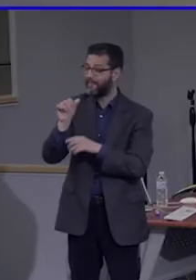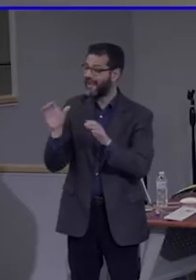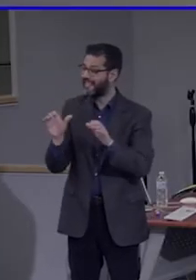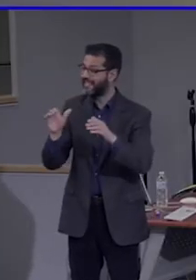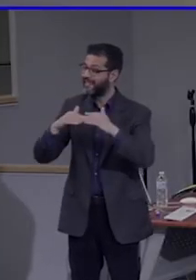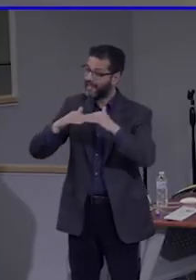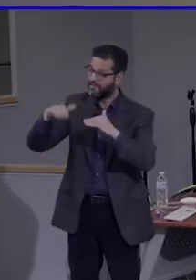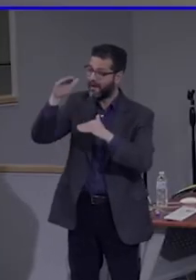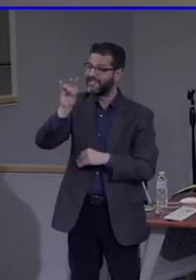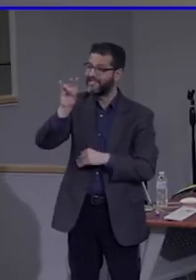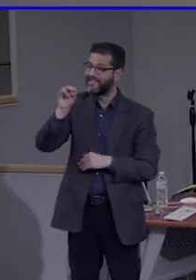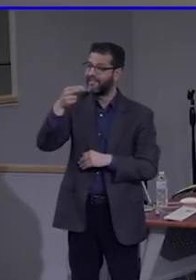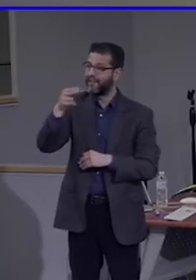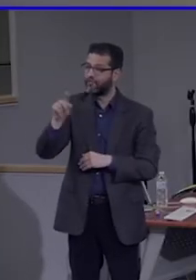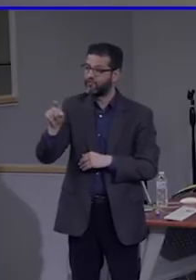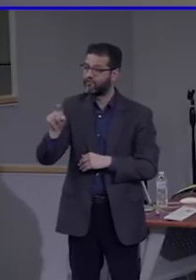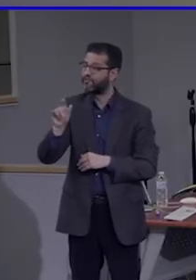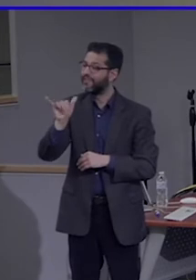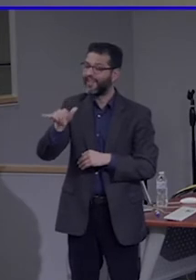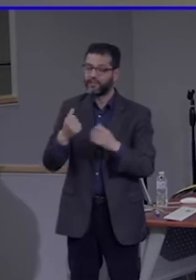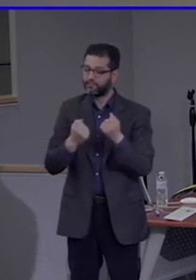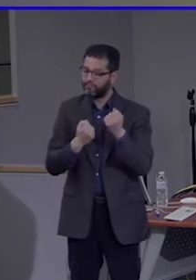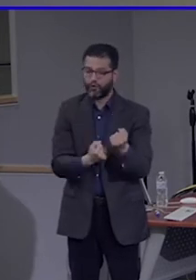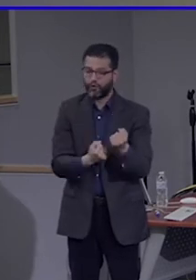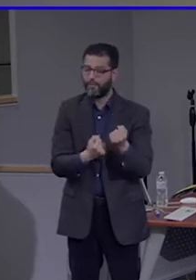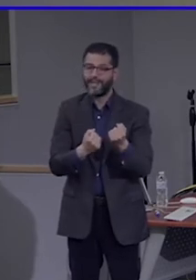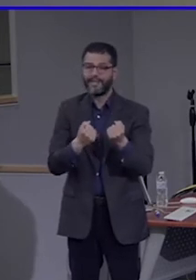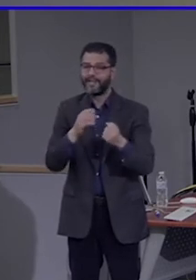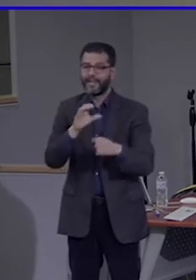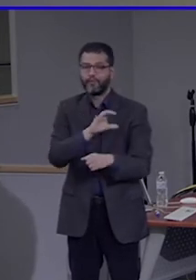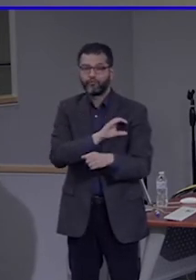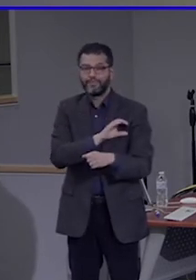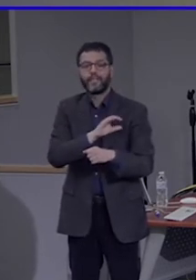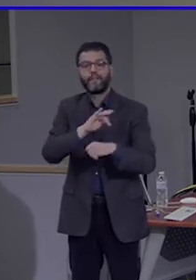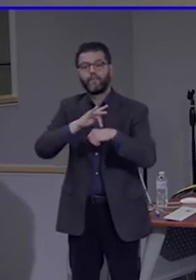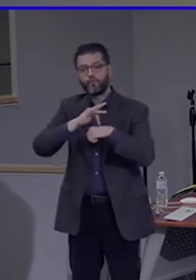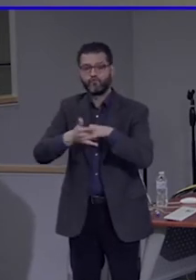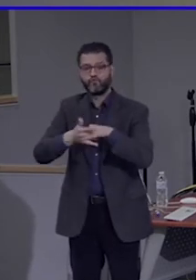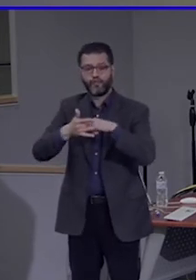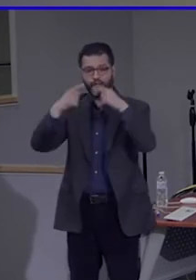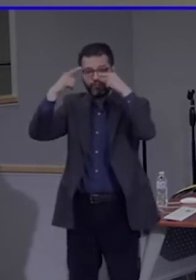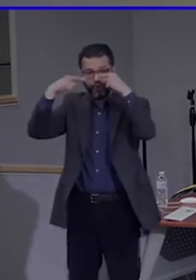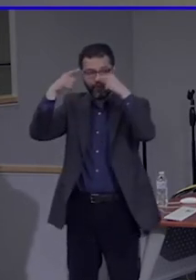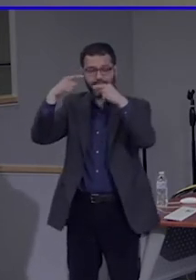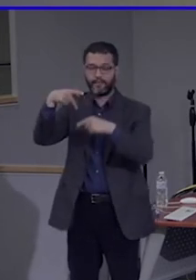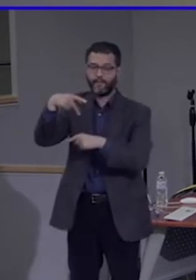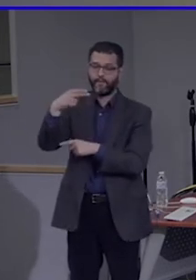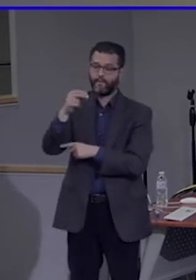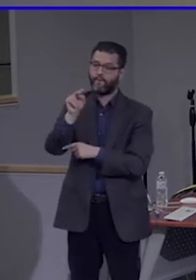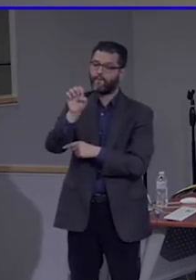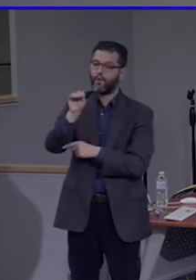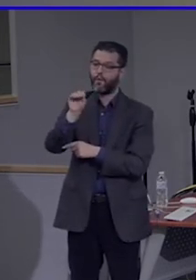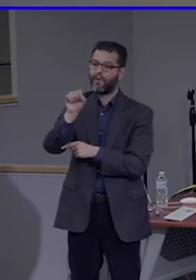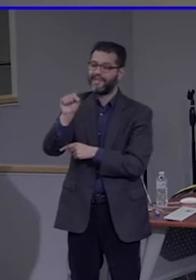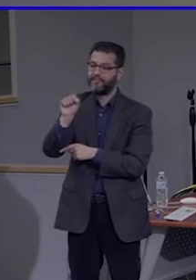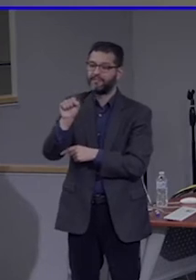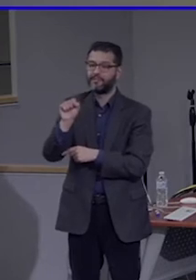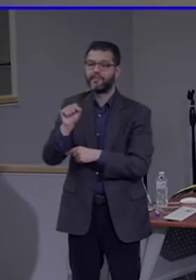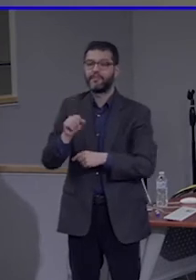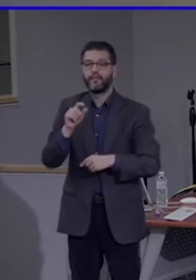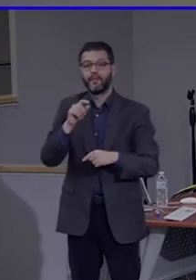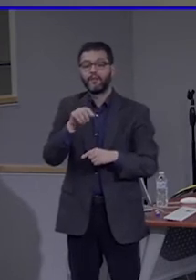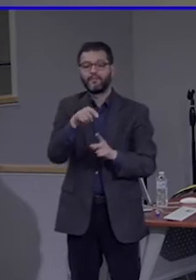Hertz is a prominent characteristic of early processing of phonemes steinschneider for